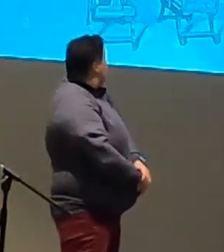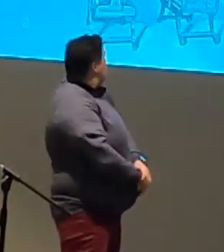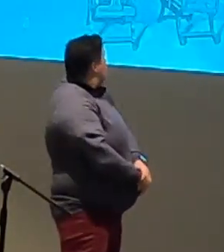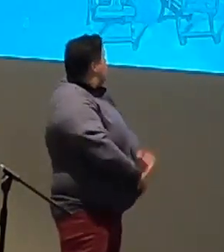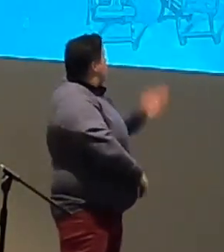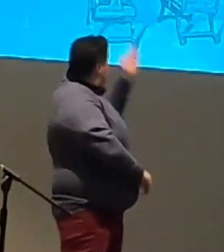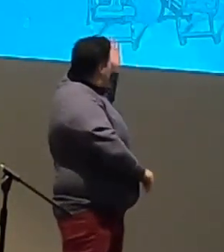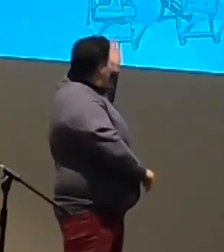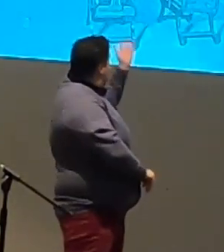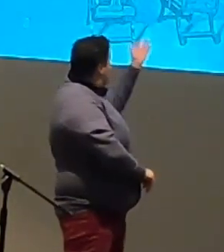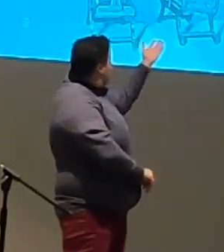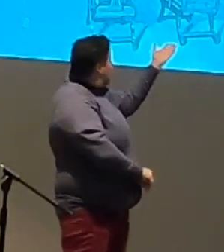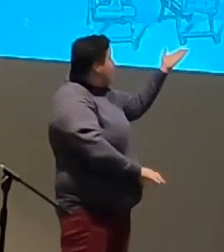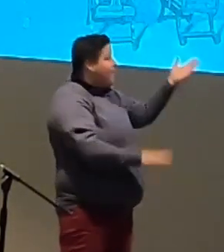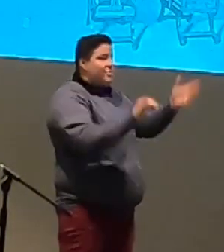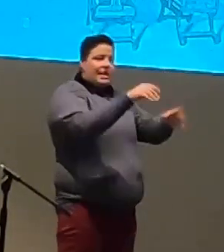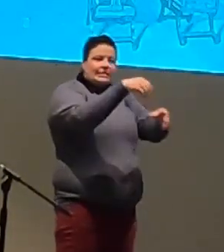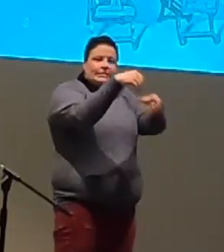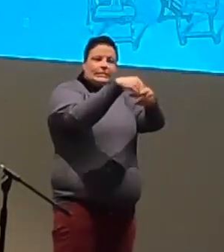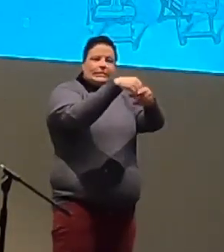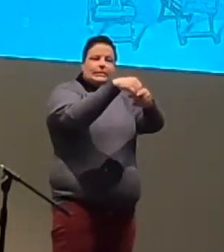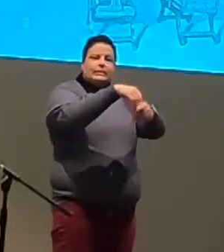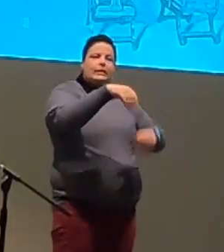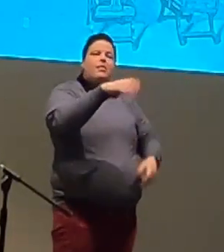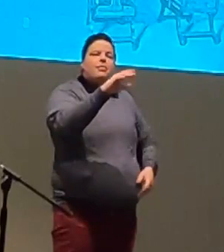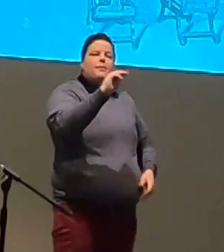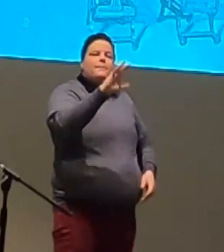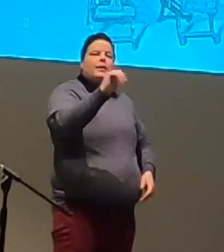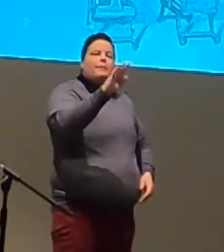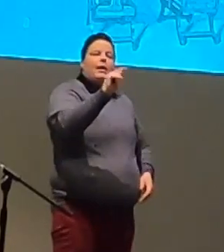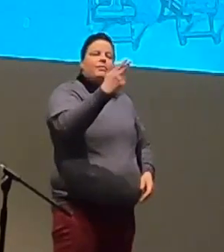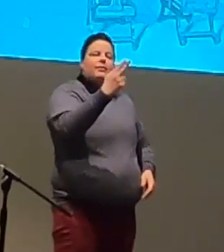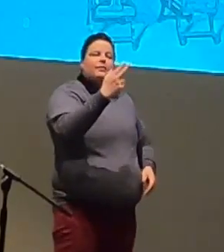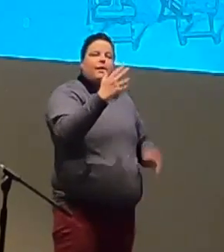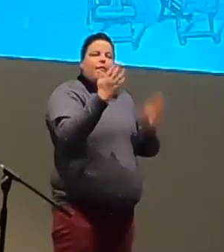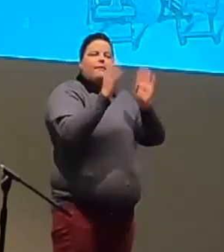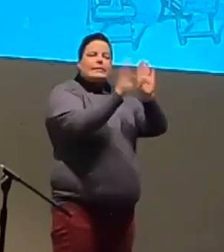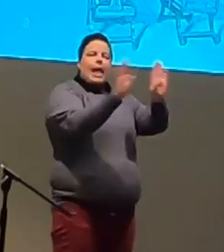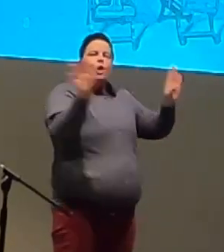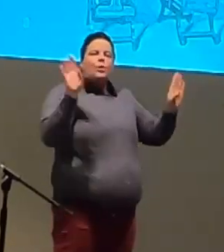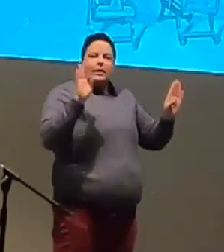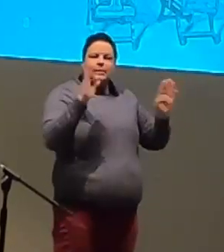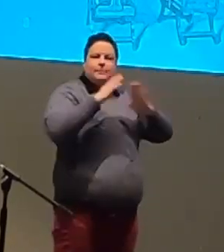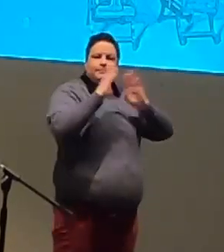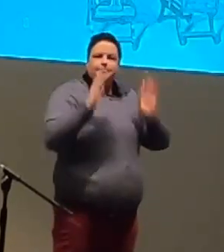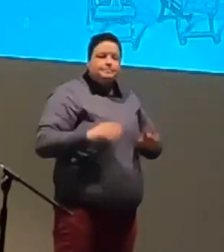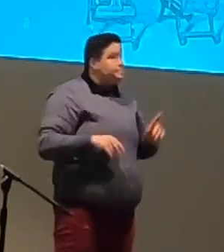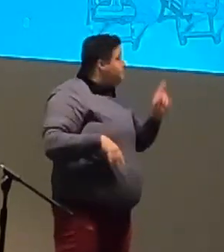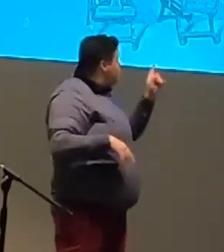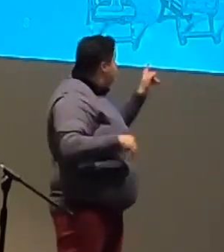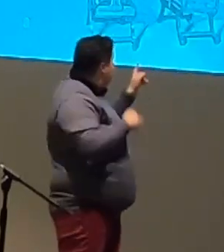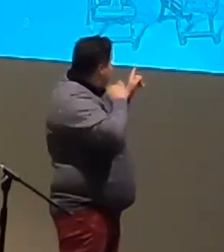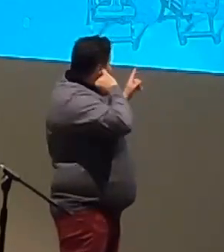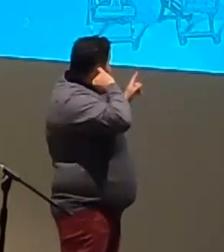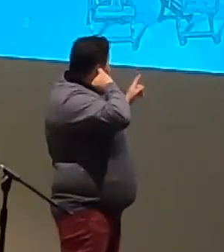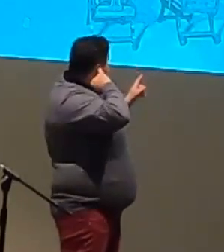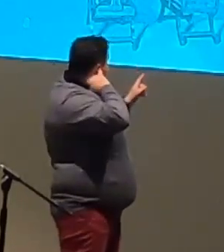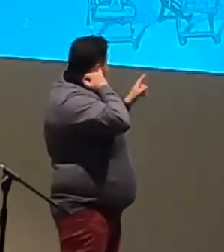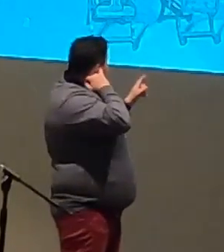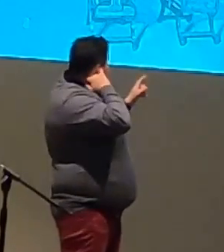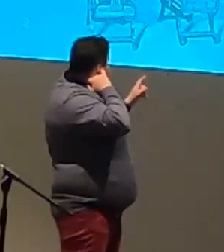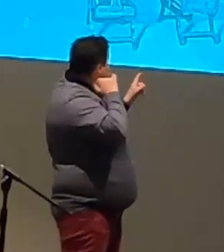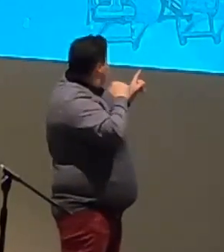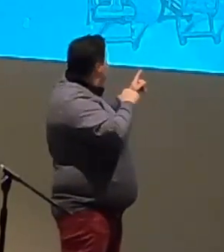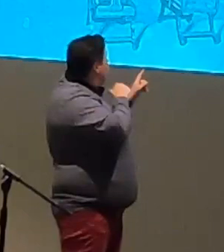So this is a picture of the inside of William Macbeth Galleries. And you can see right away that this isn't from